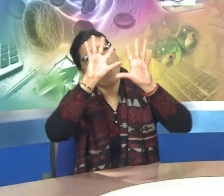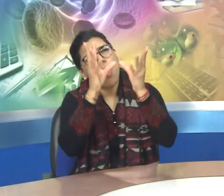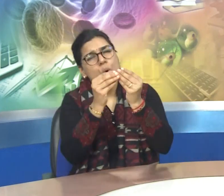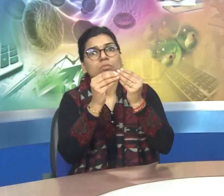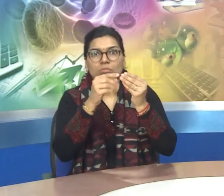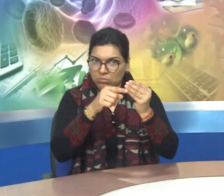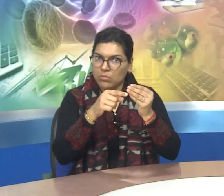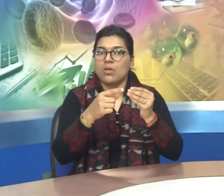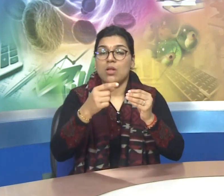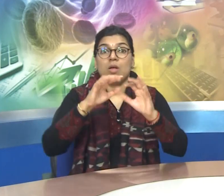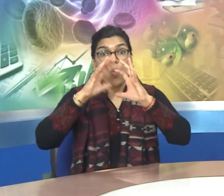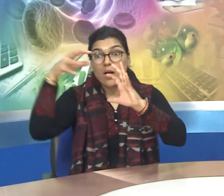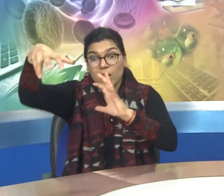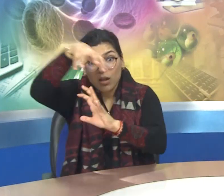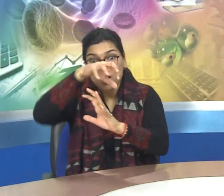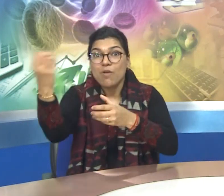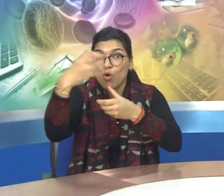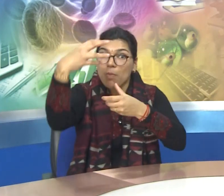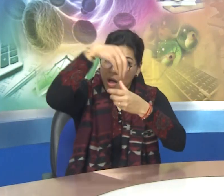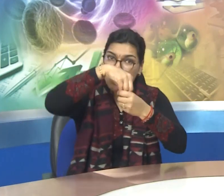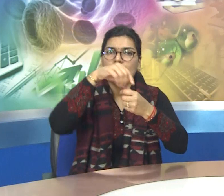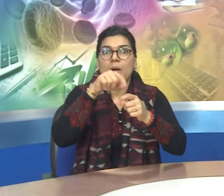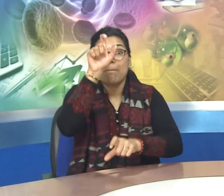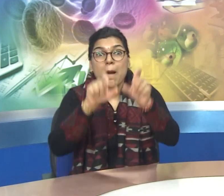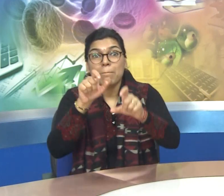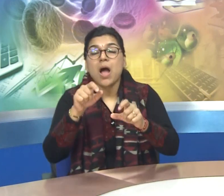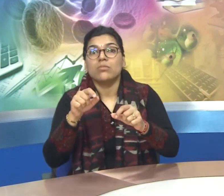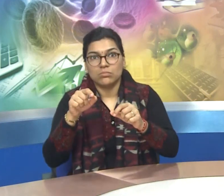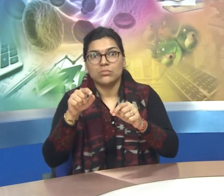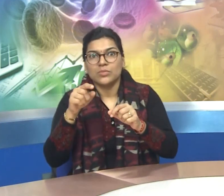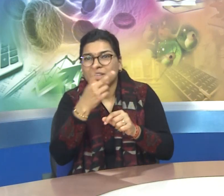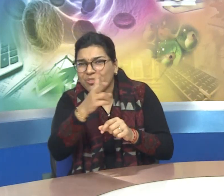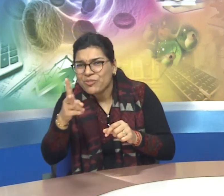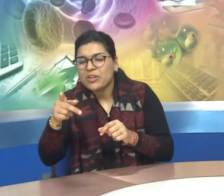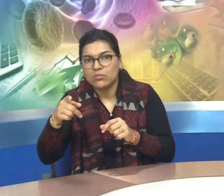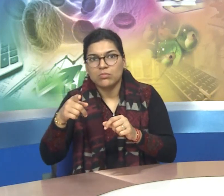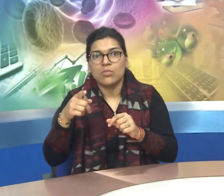reference source about the geographical names.